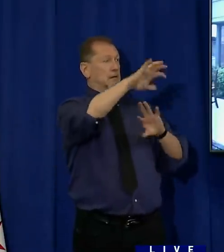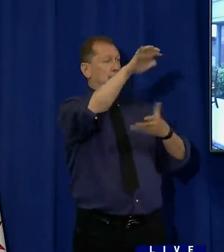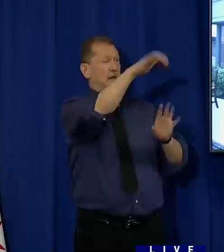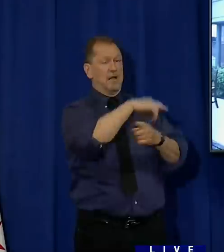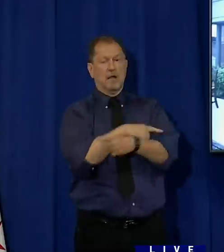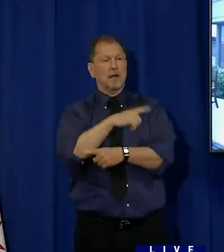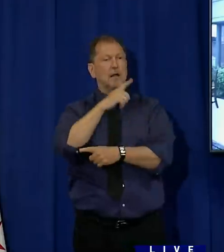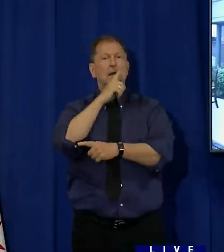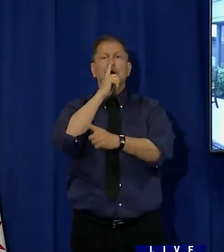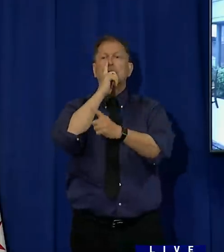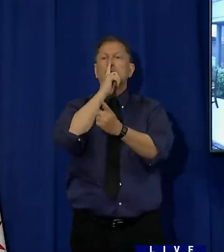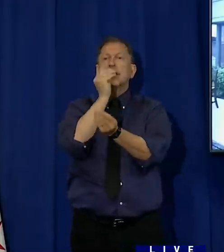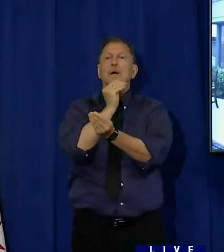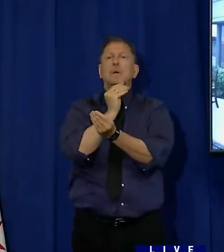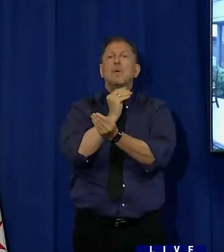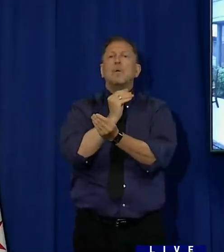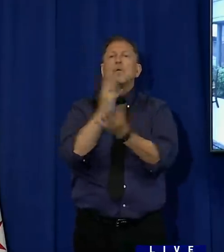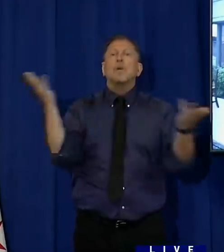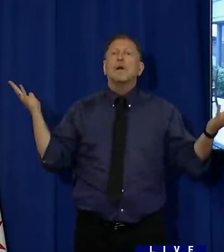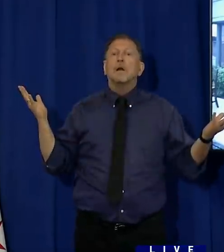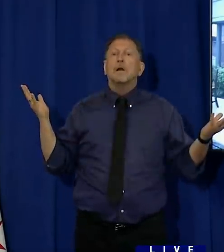They didn't care.